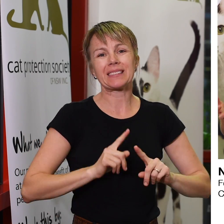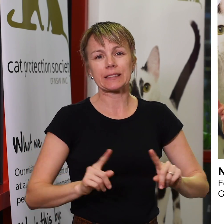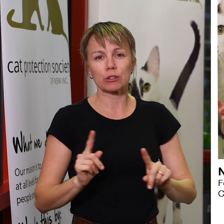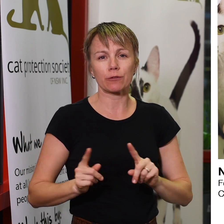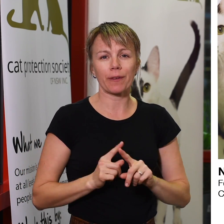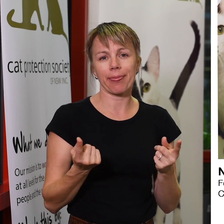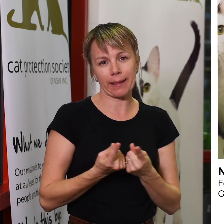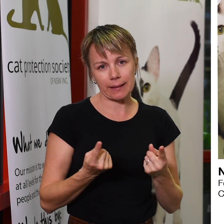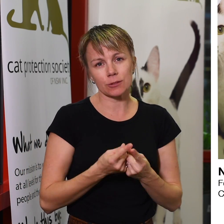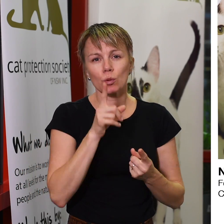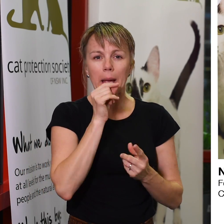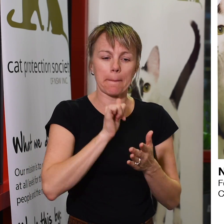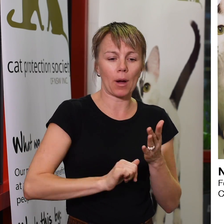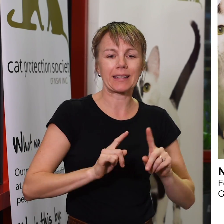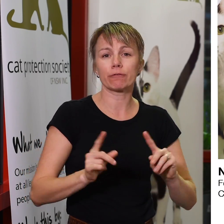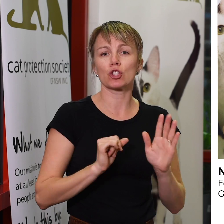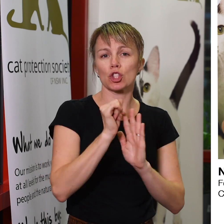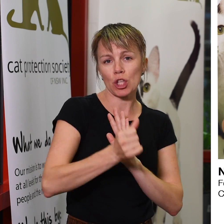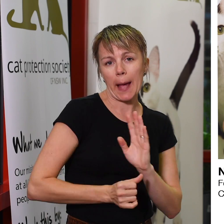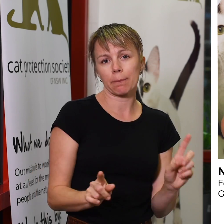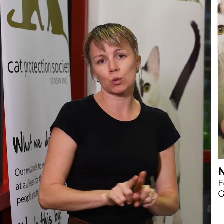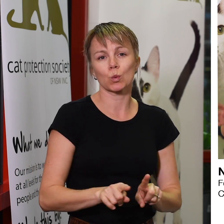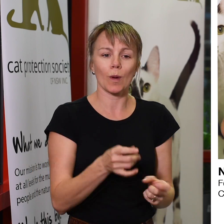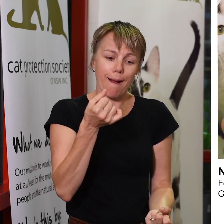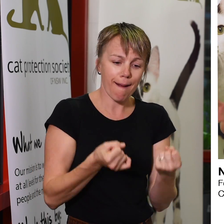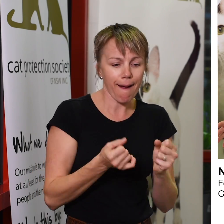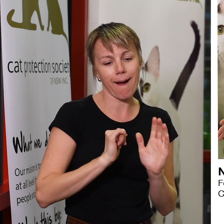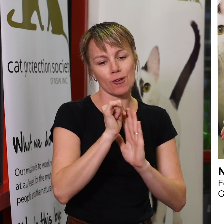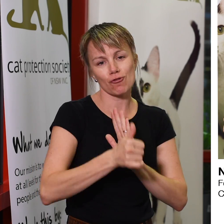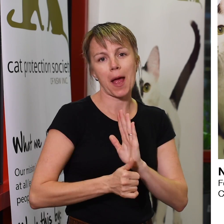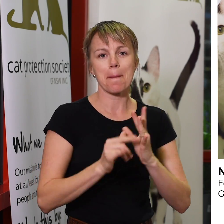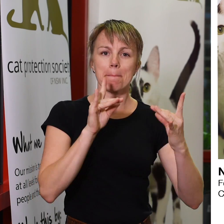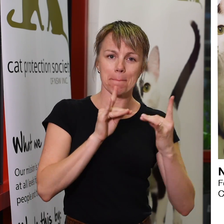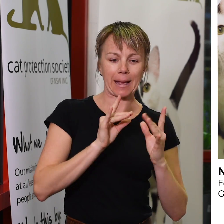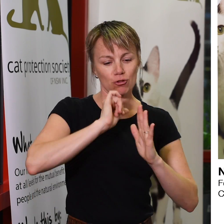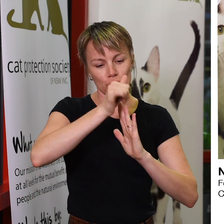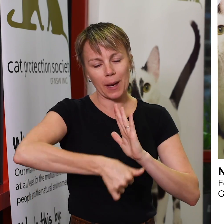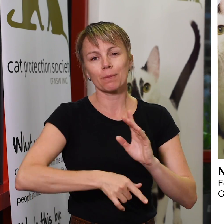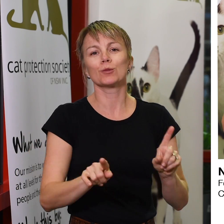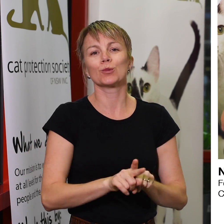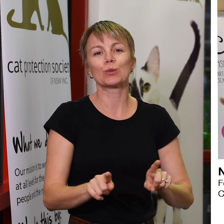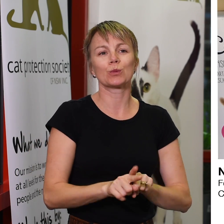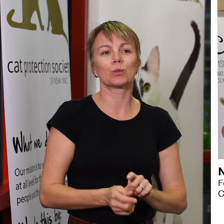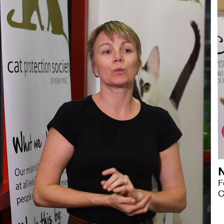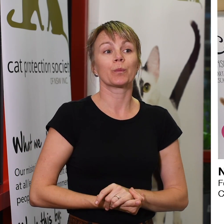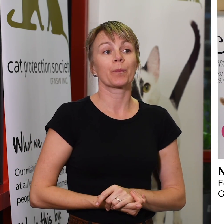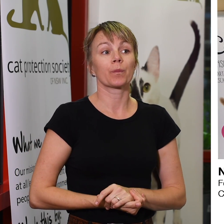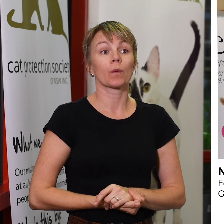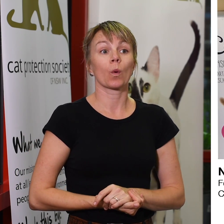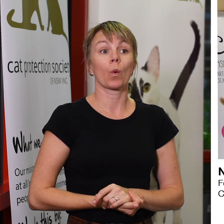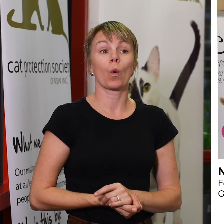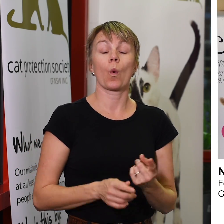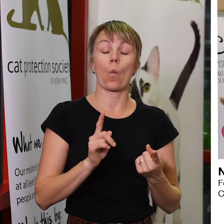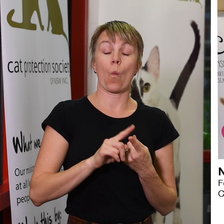in shapes now, like a bed shape and a car shape. So there's all different ones. We even have one which is all